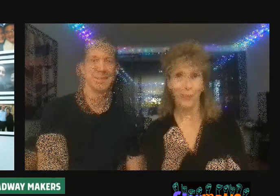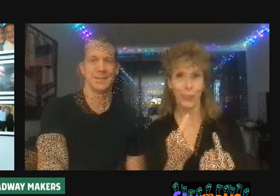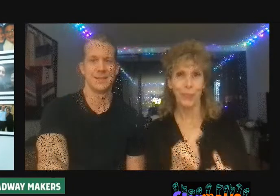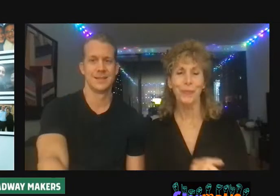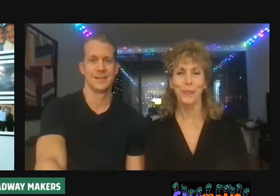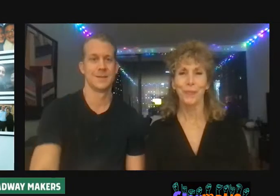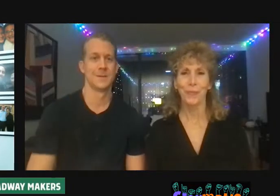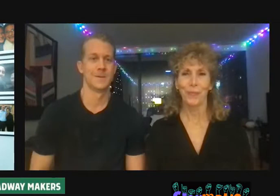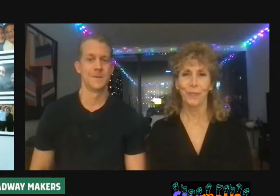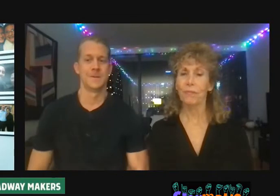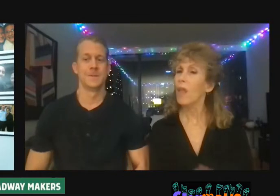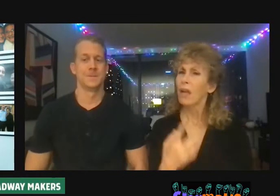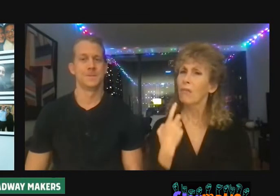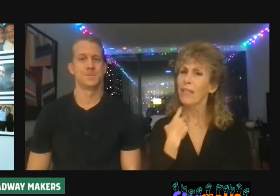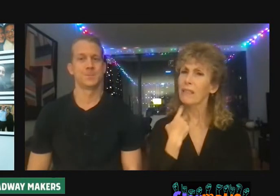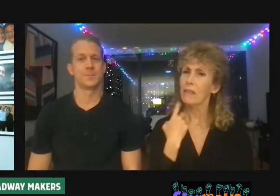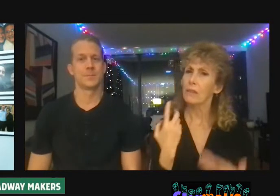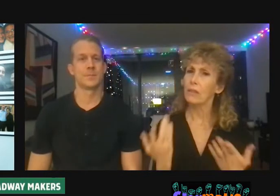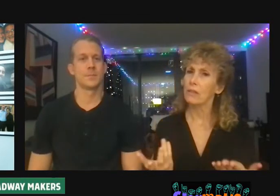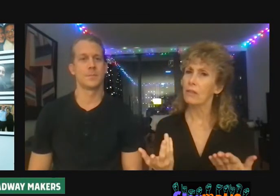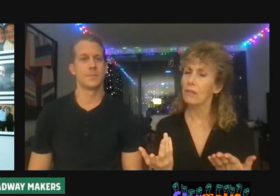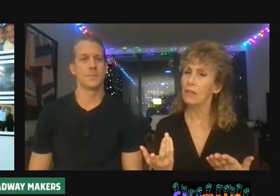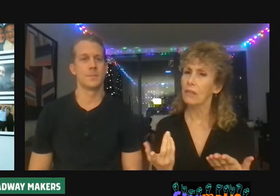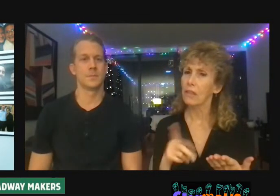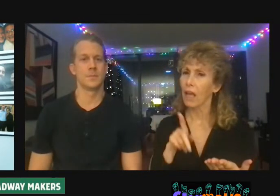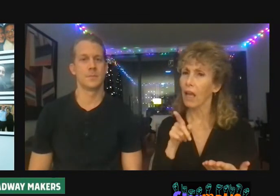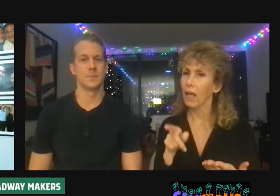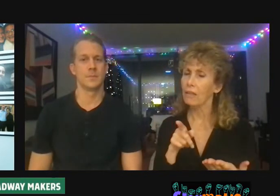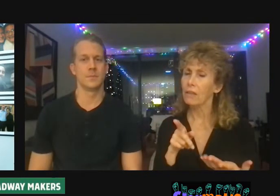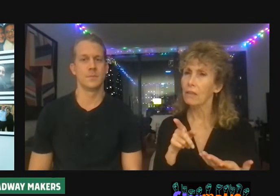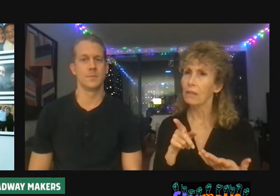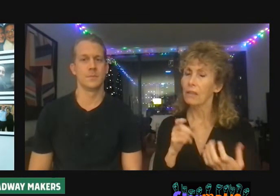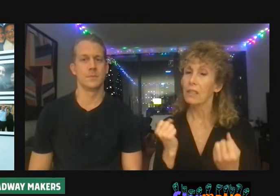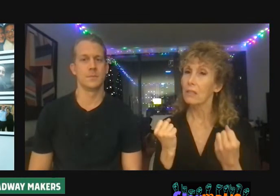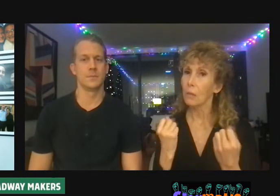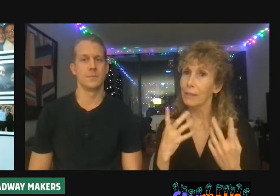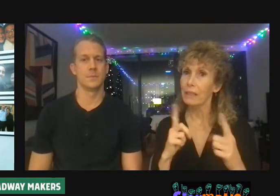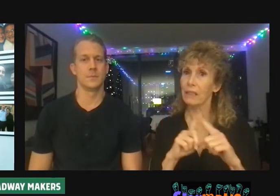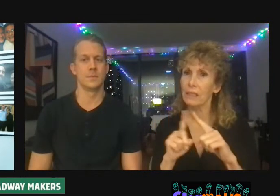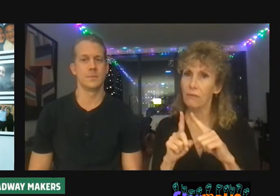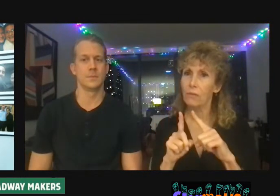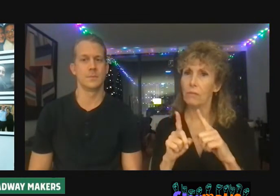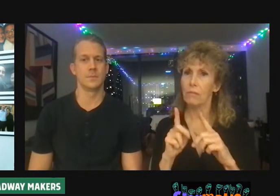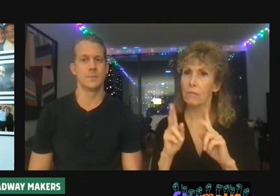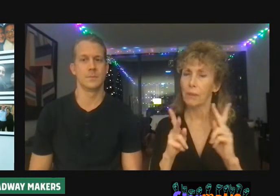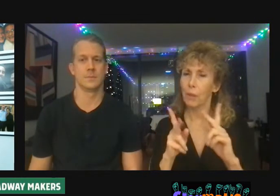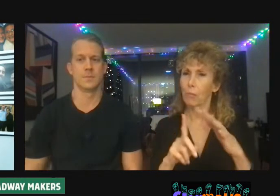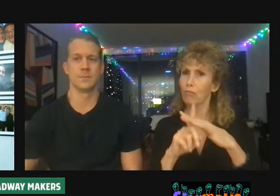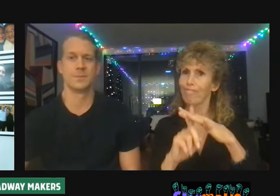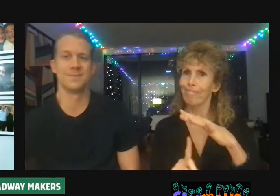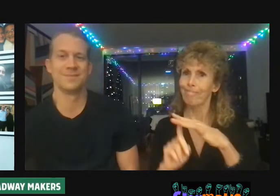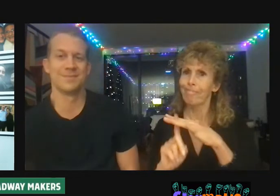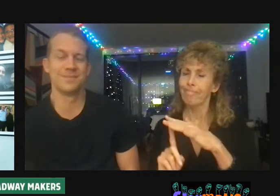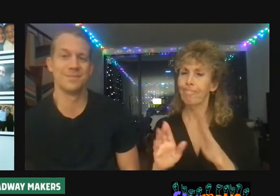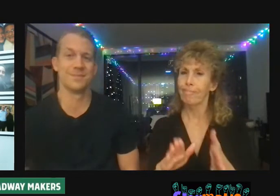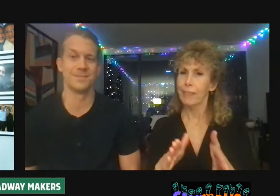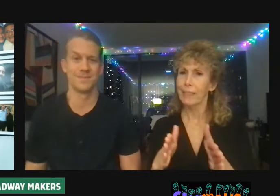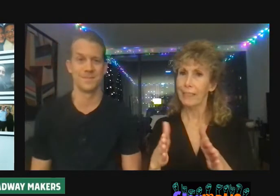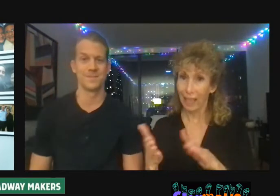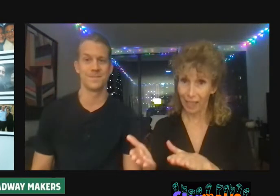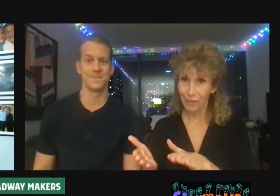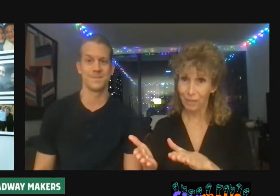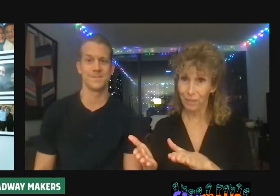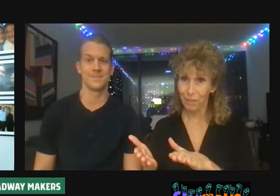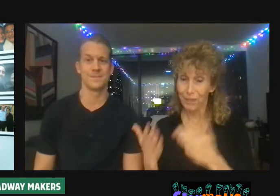we've lost so many people during COVID and